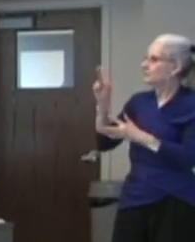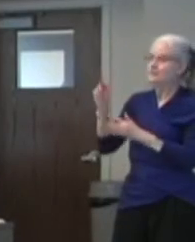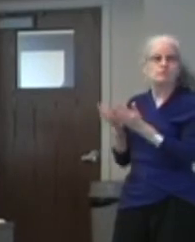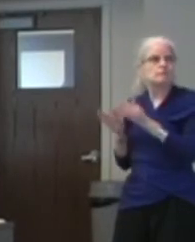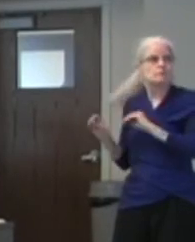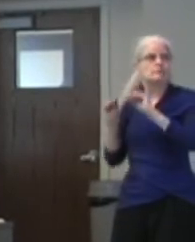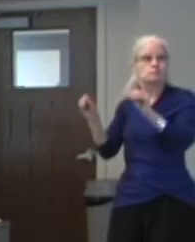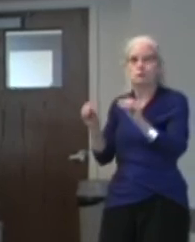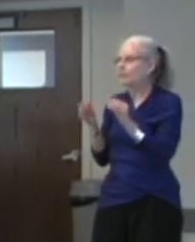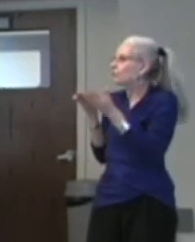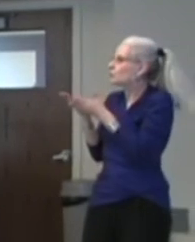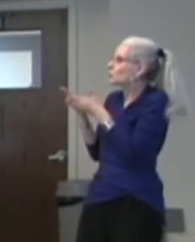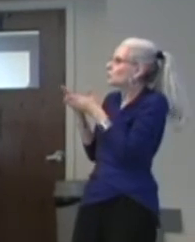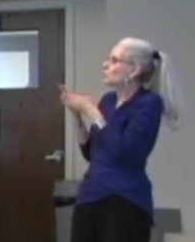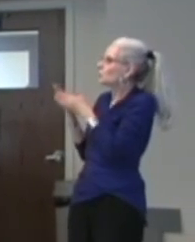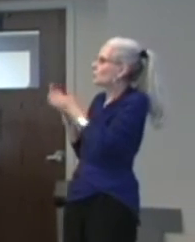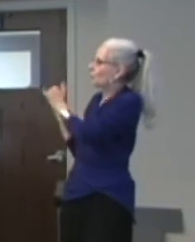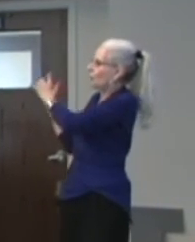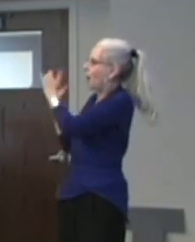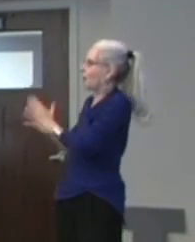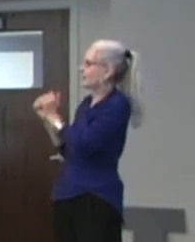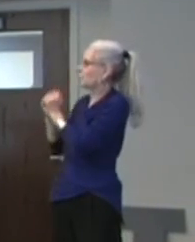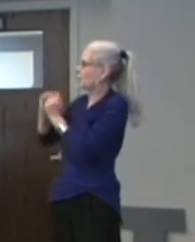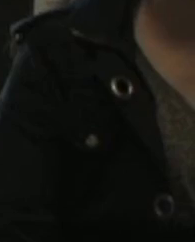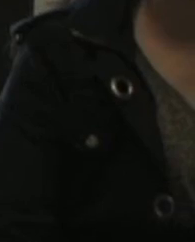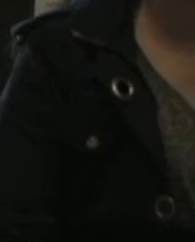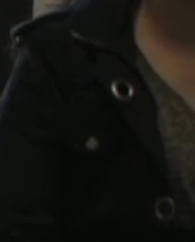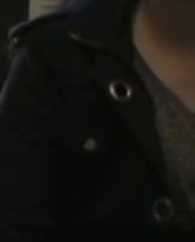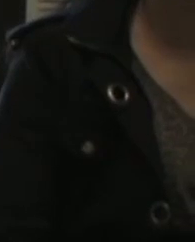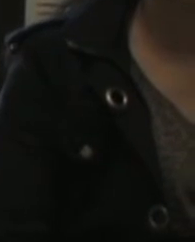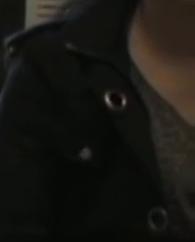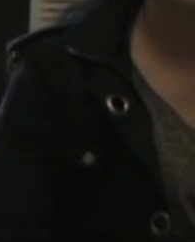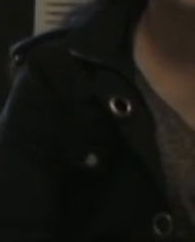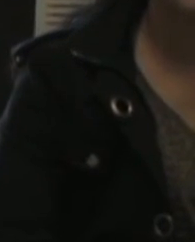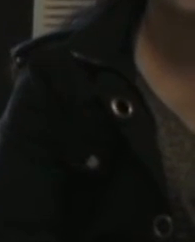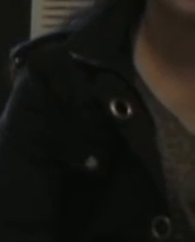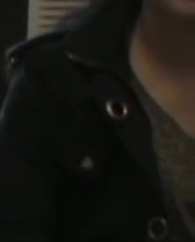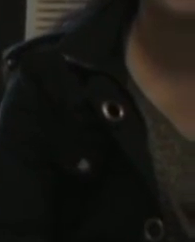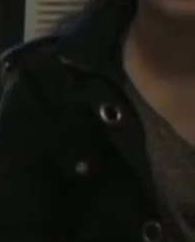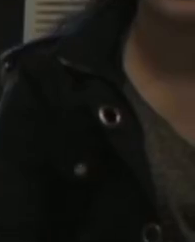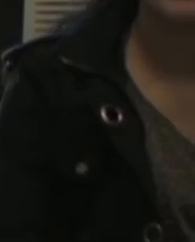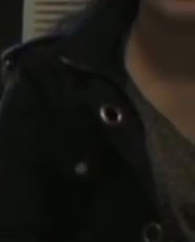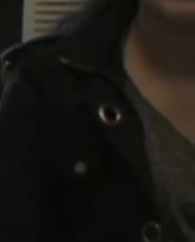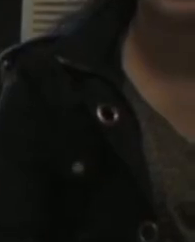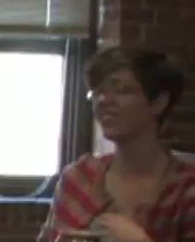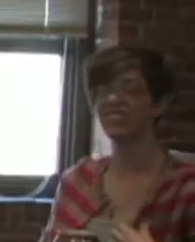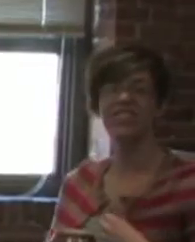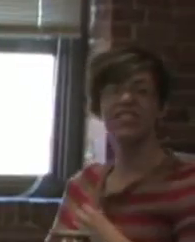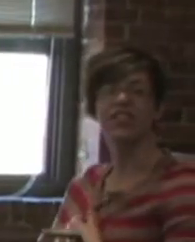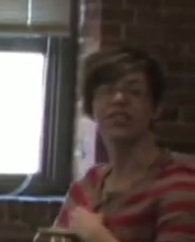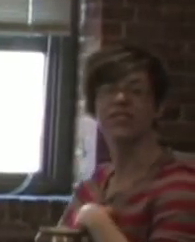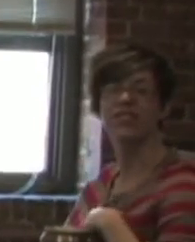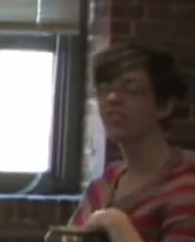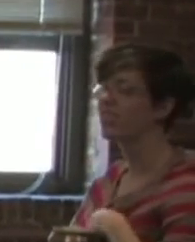There are about 70 students who are majoring in interpreting at Northeastern, and although it may not close the gap of meeting the demand for more interpreters, these